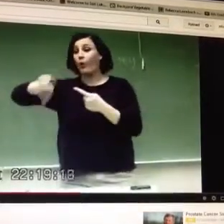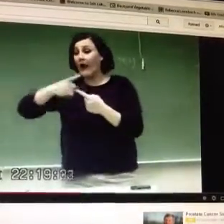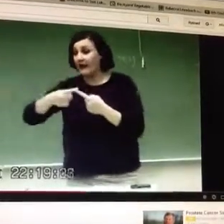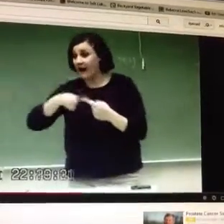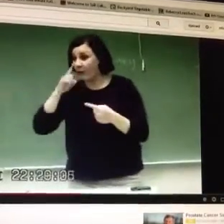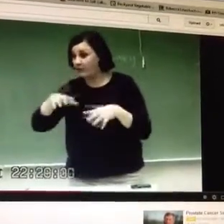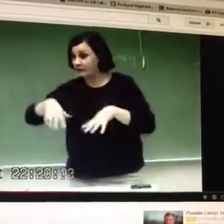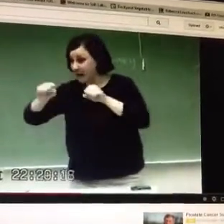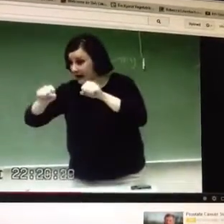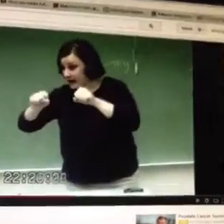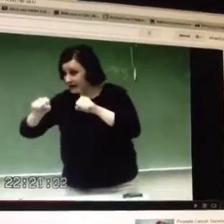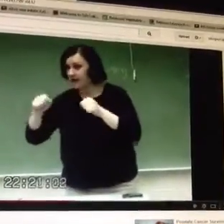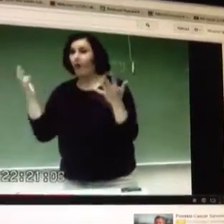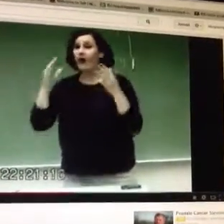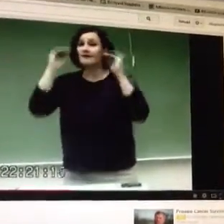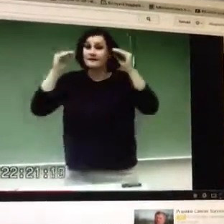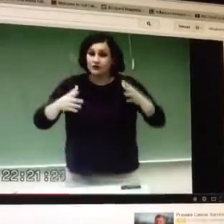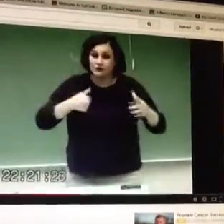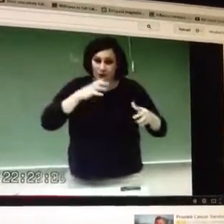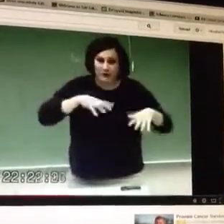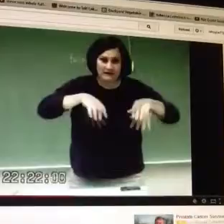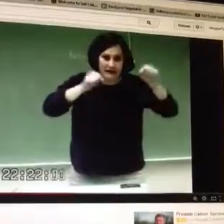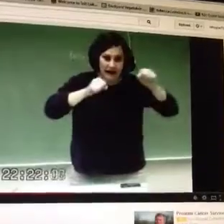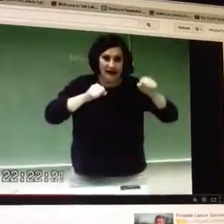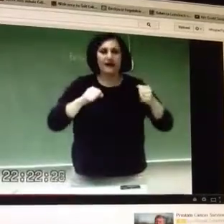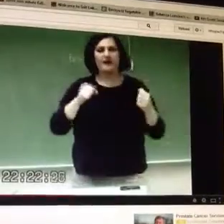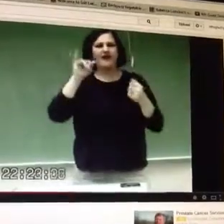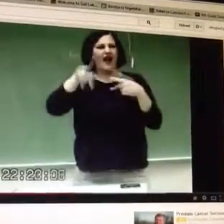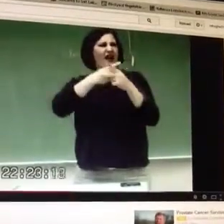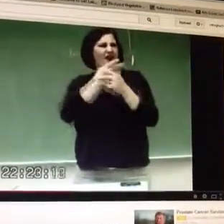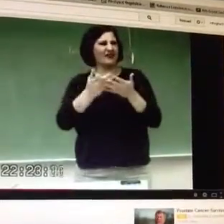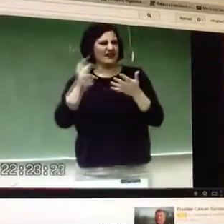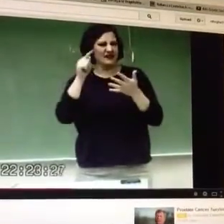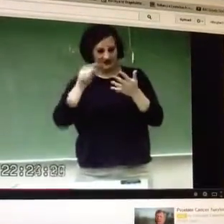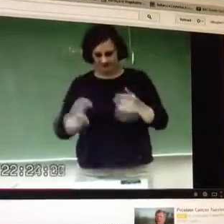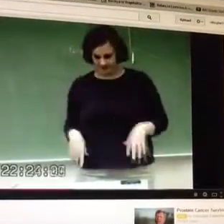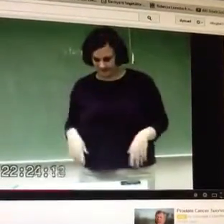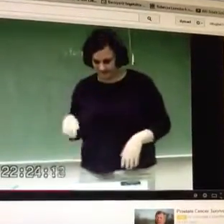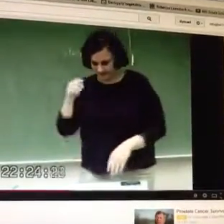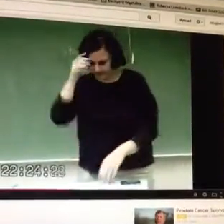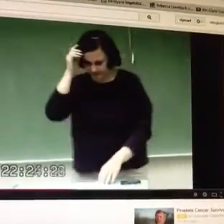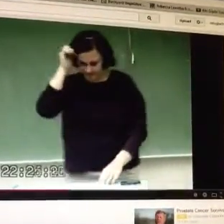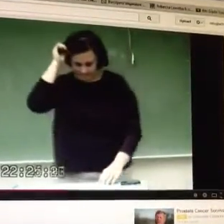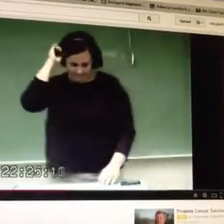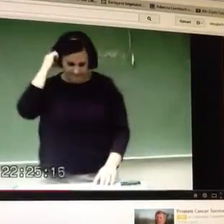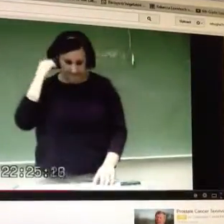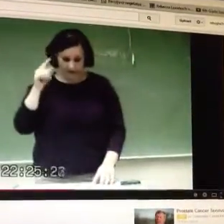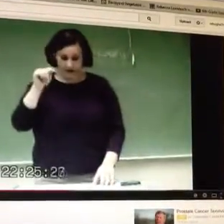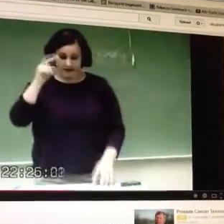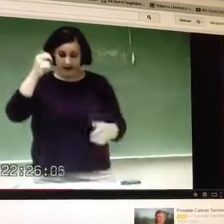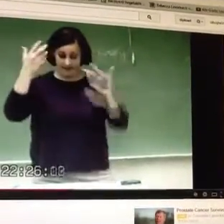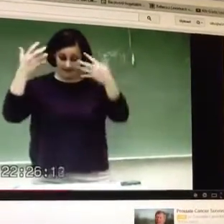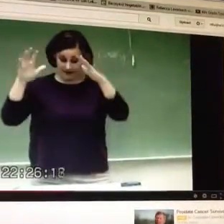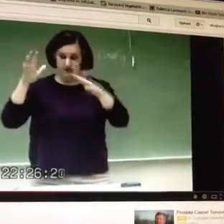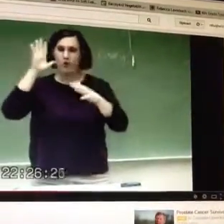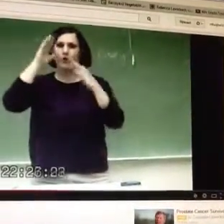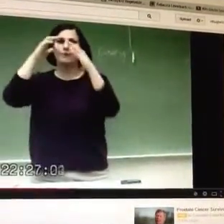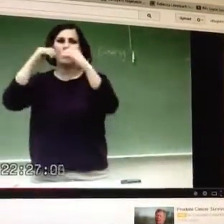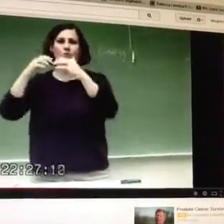I want to get another degree, and so I have, the goal listed as school, and then everything that I need to do underneath it, like the classes I need to